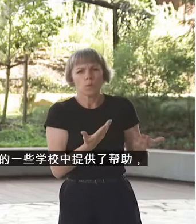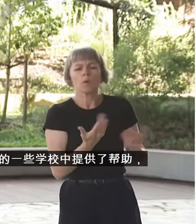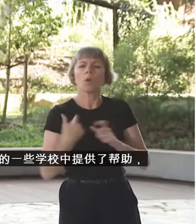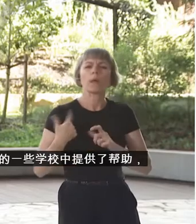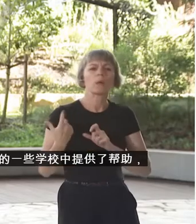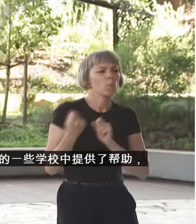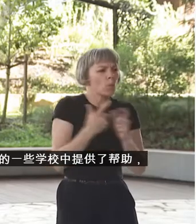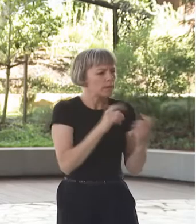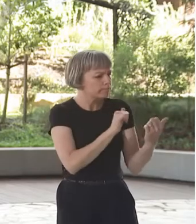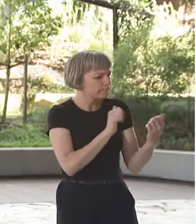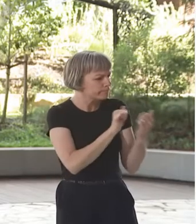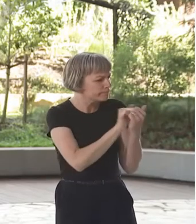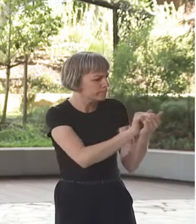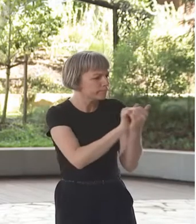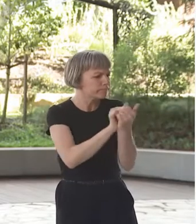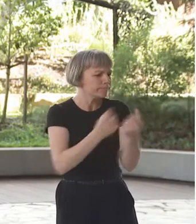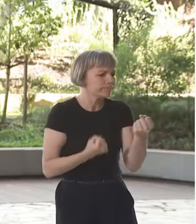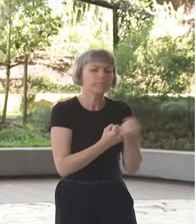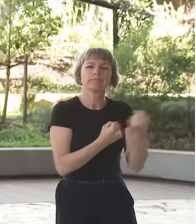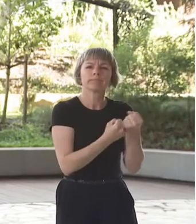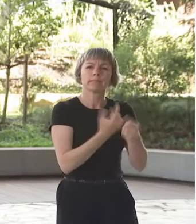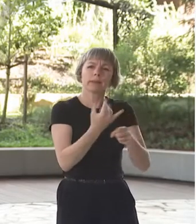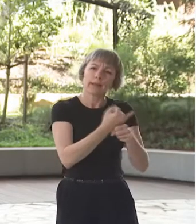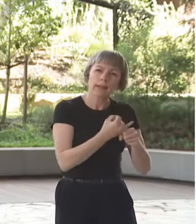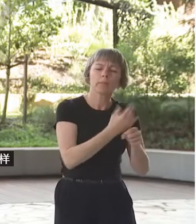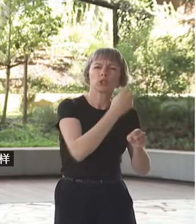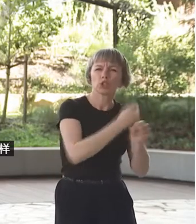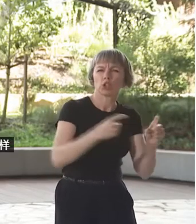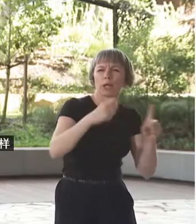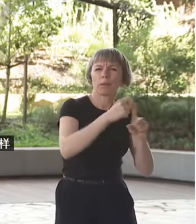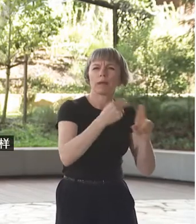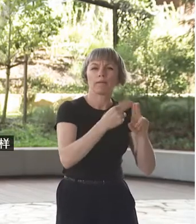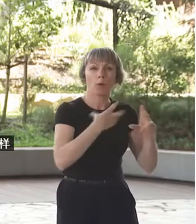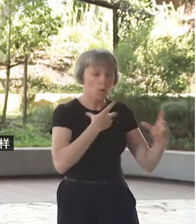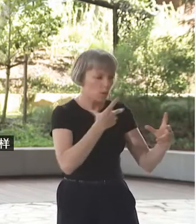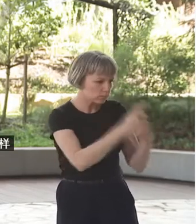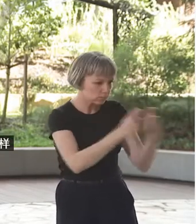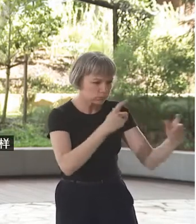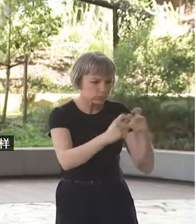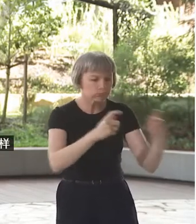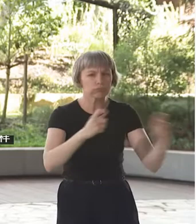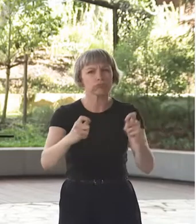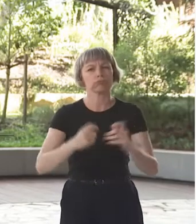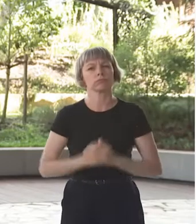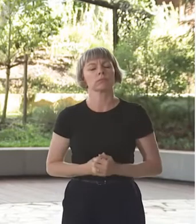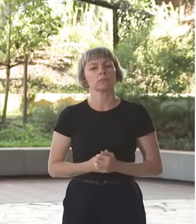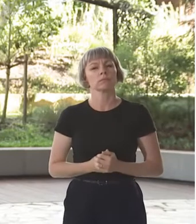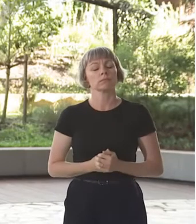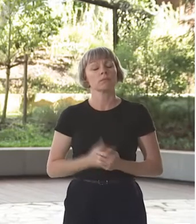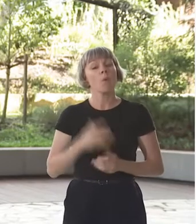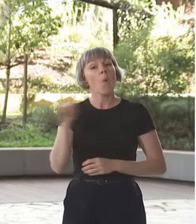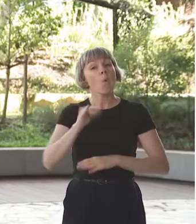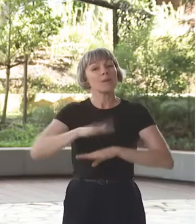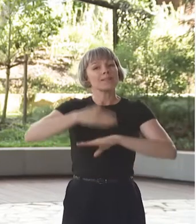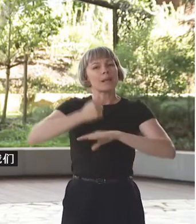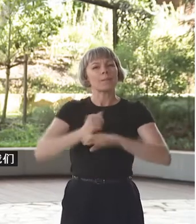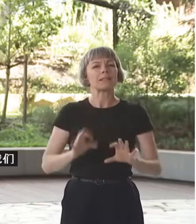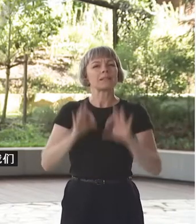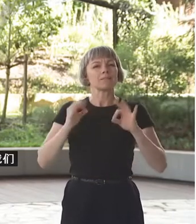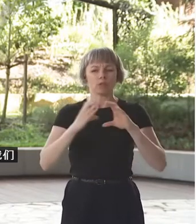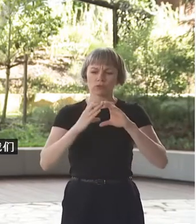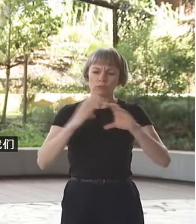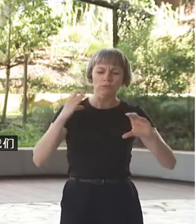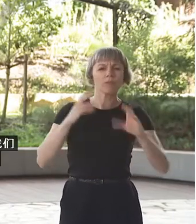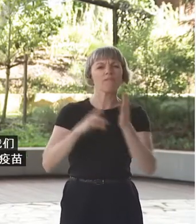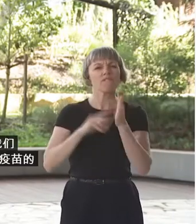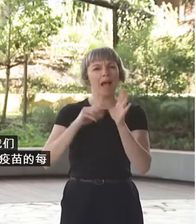regional New South Wales, we will continue, as we did last time, to run mobile clinics and to work hard to make sure that